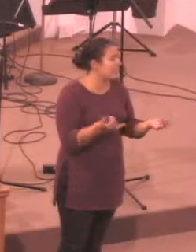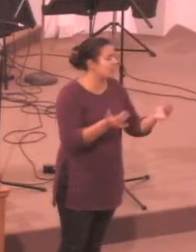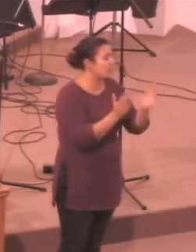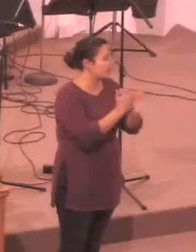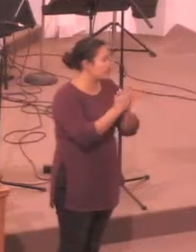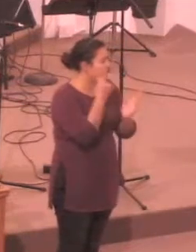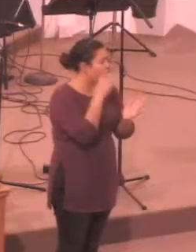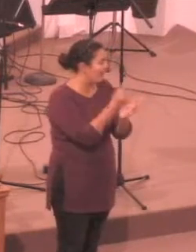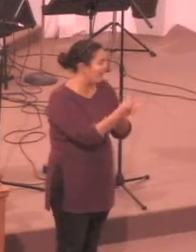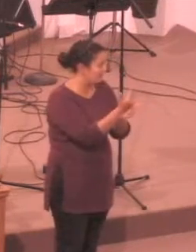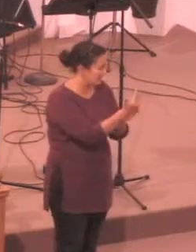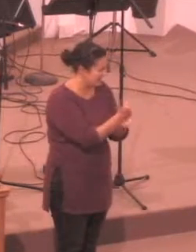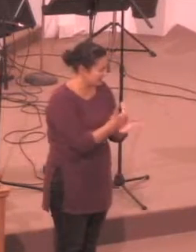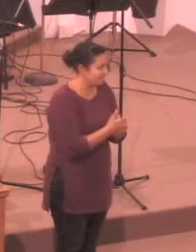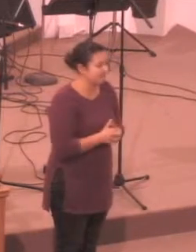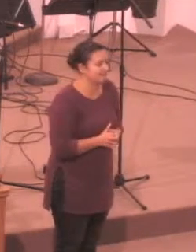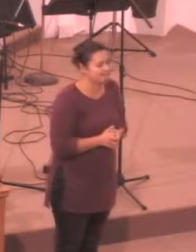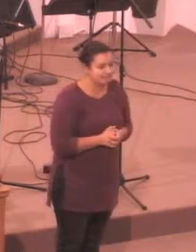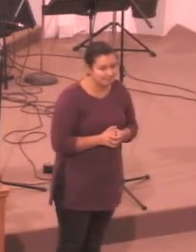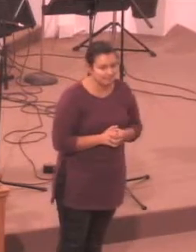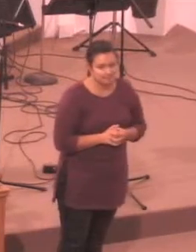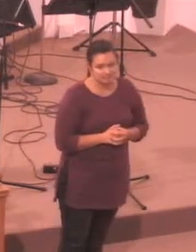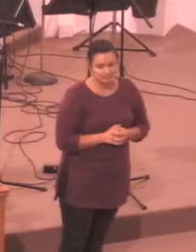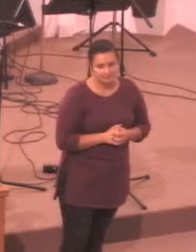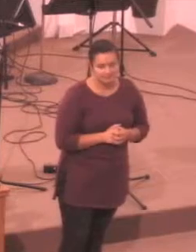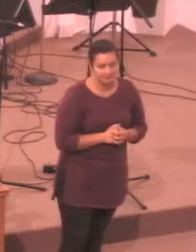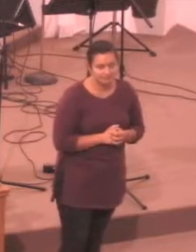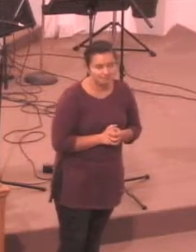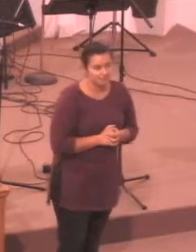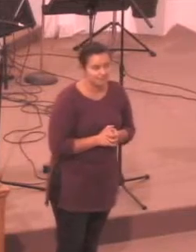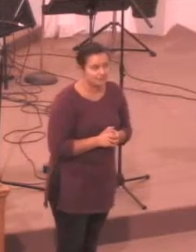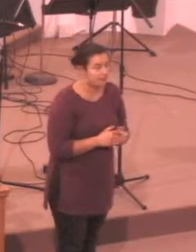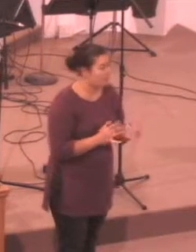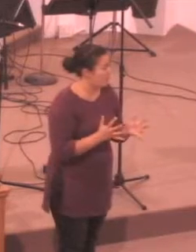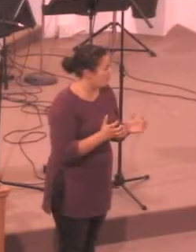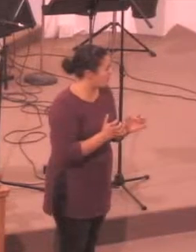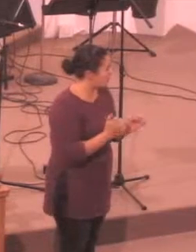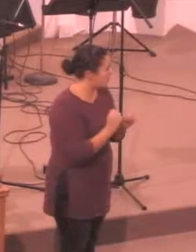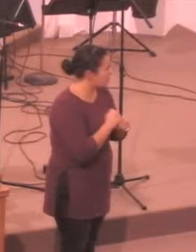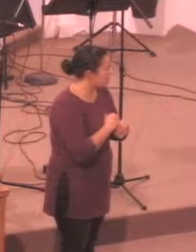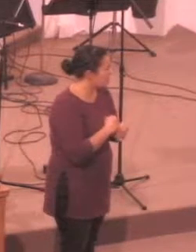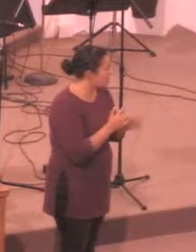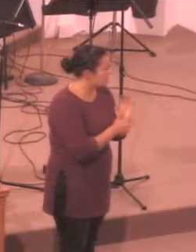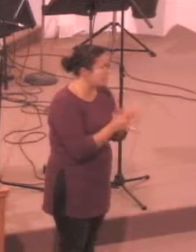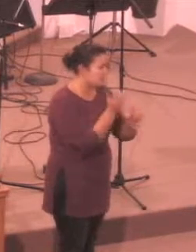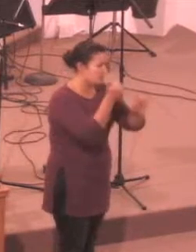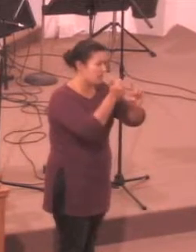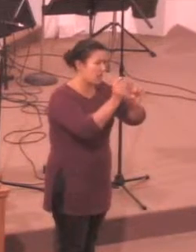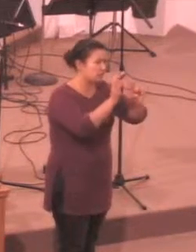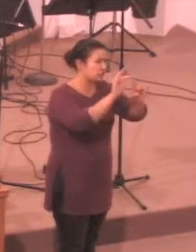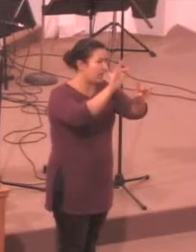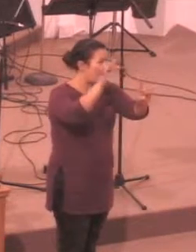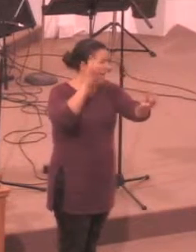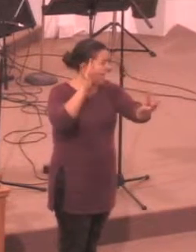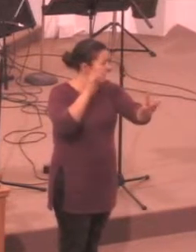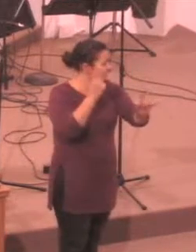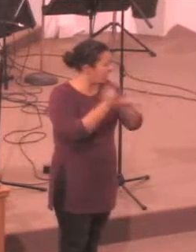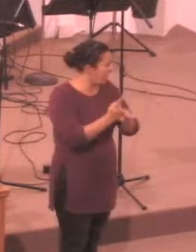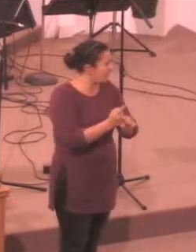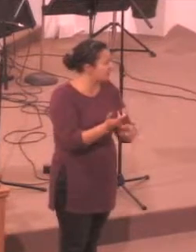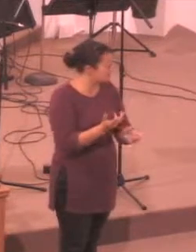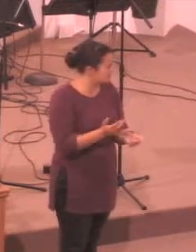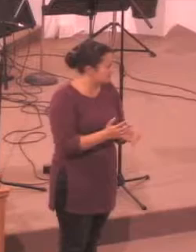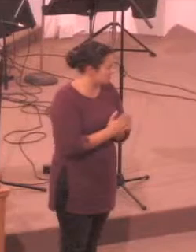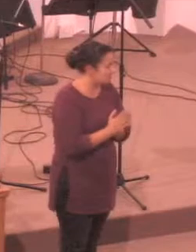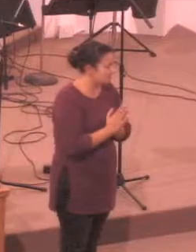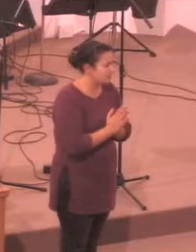light. All right. Now we want to make Jesus shine. Amen? So if you bow your